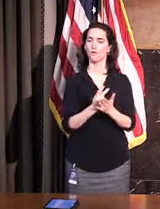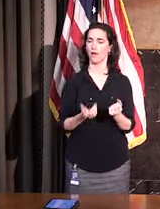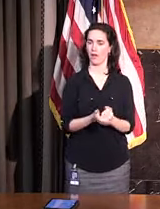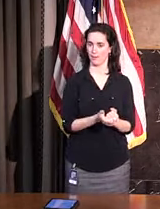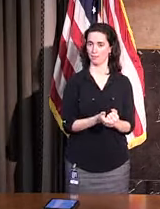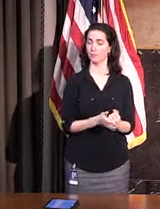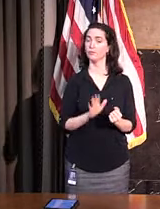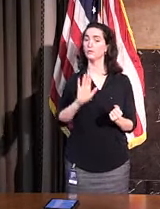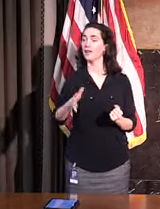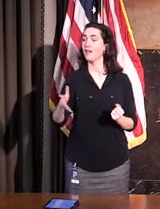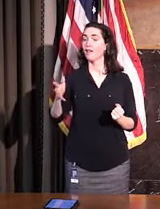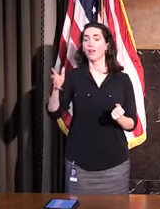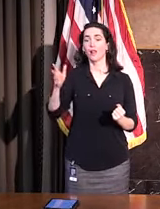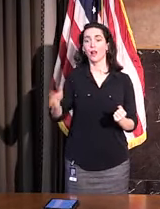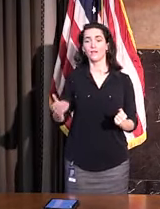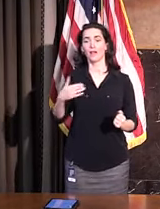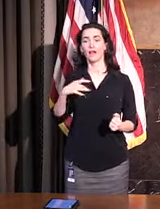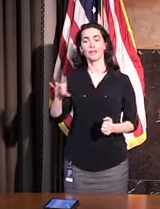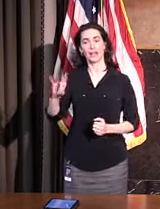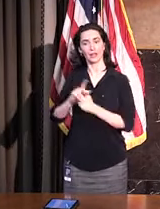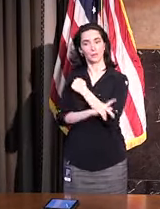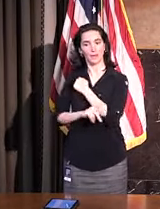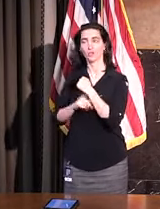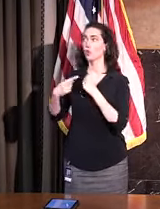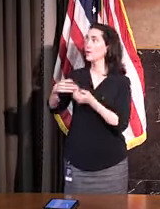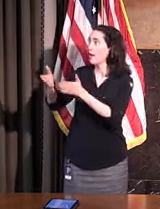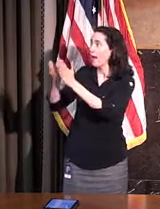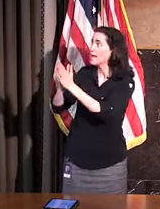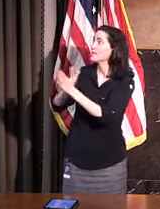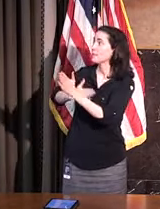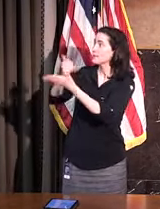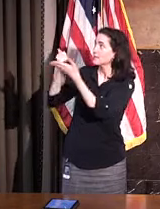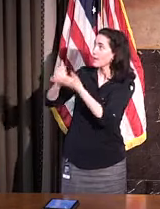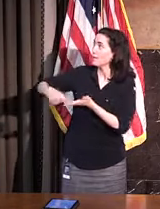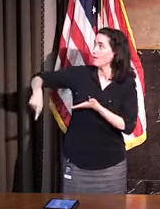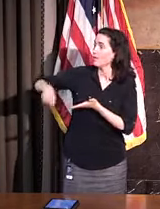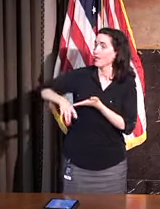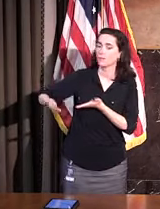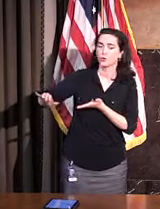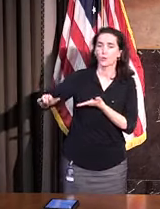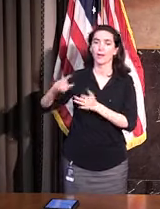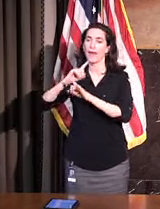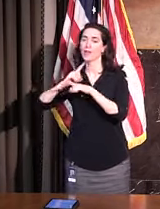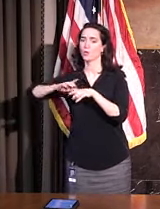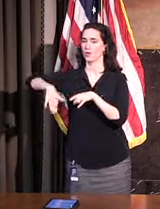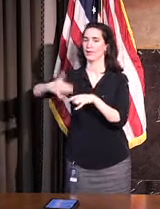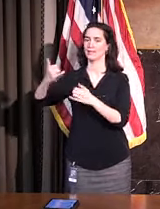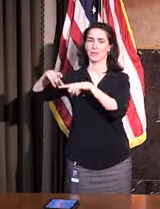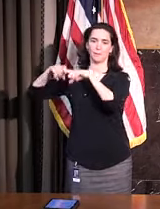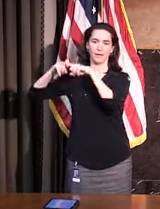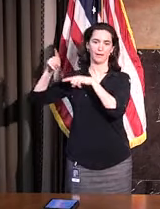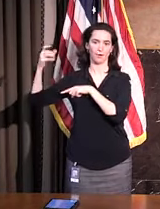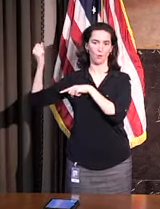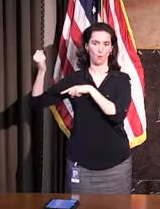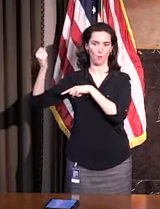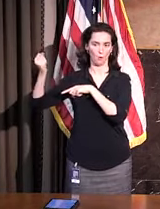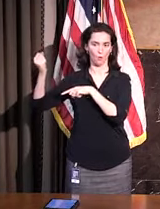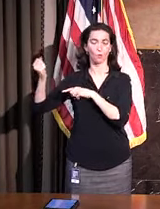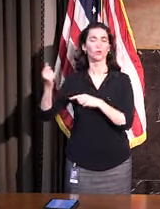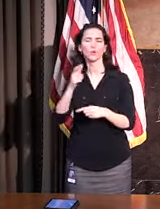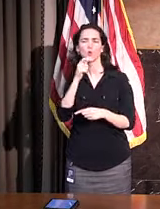eight parishes that we requested assistance for. Those requests are still pending. I will tell you that they